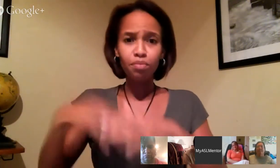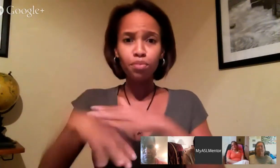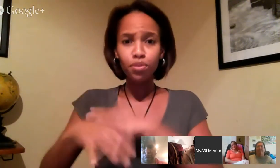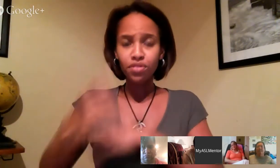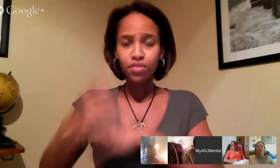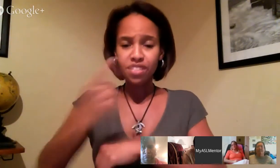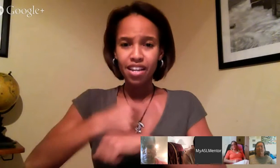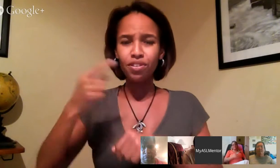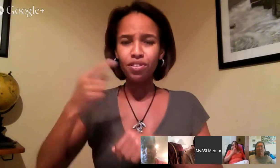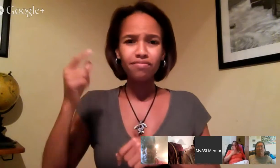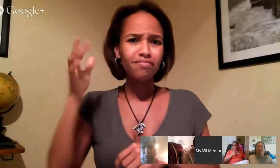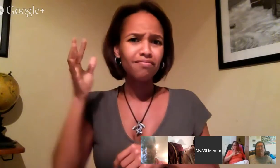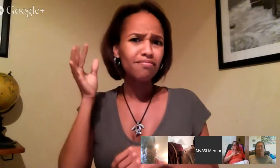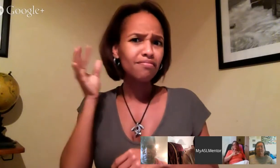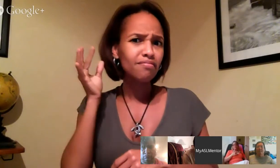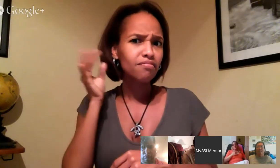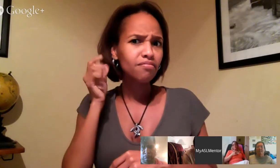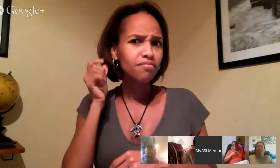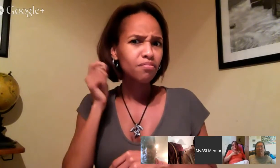or